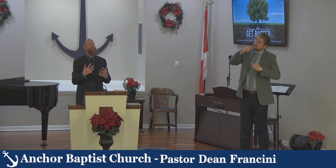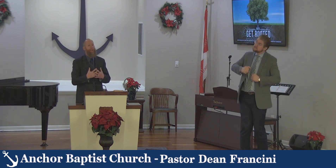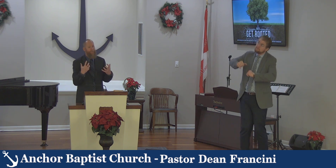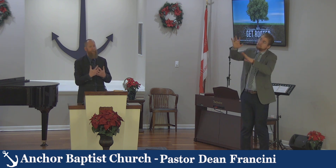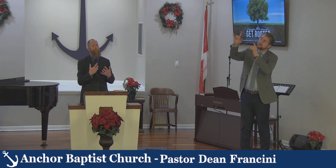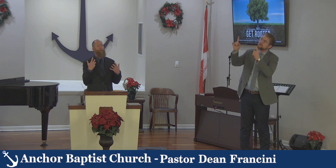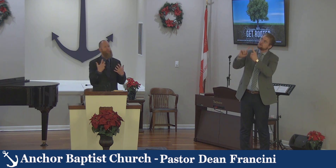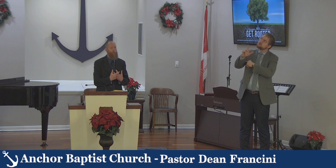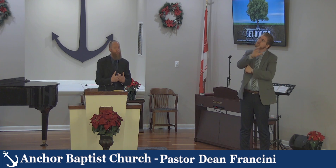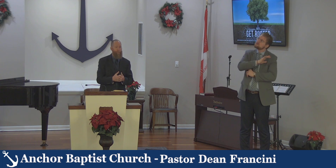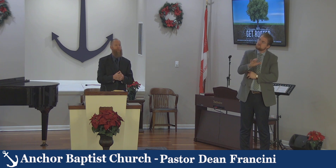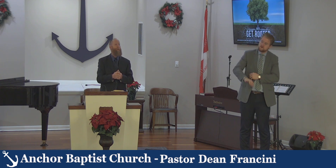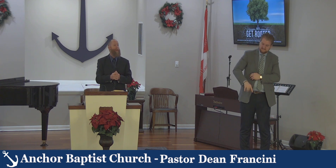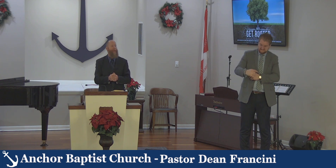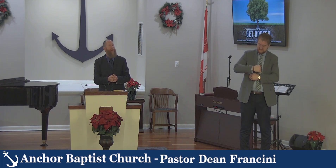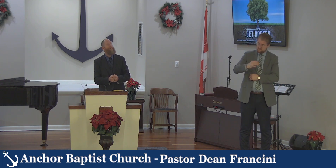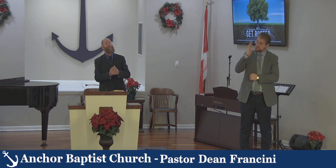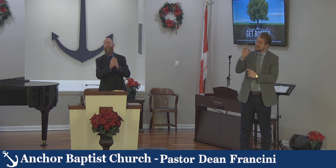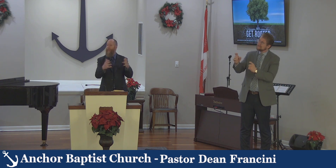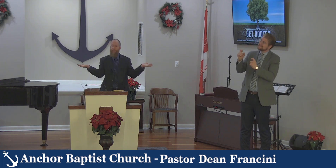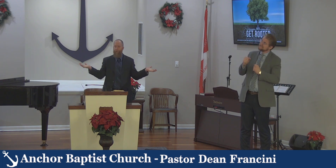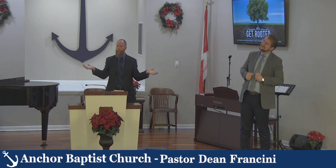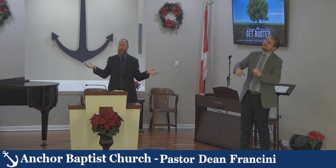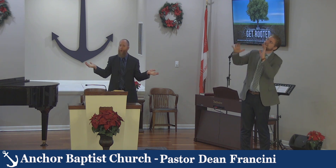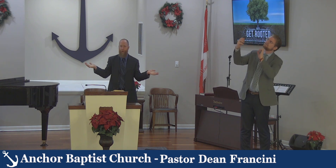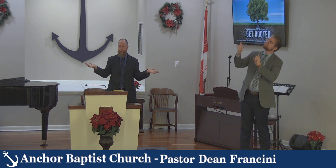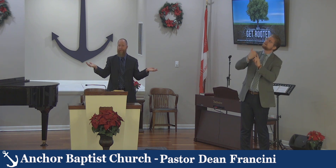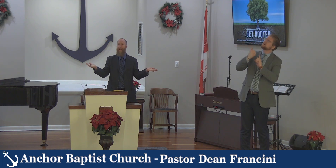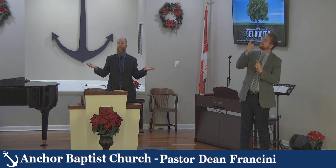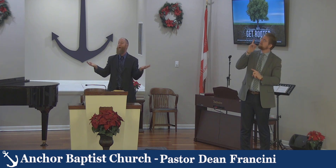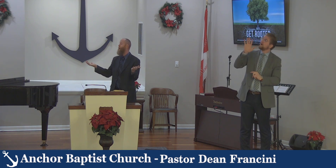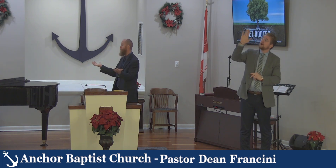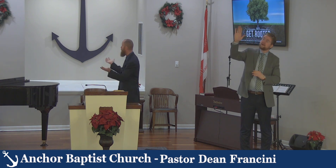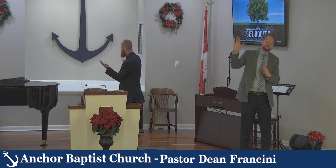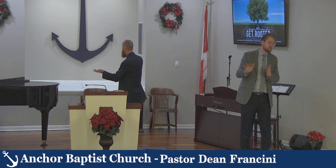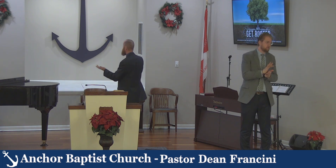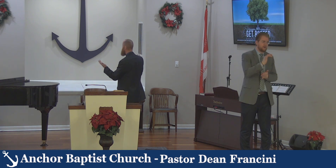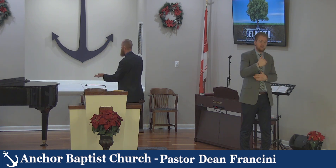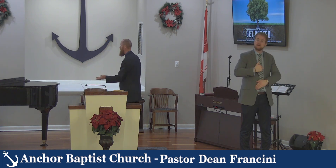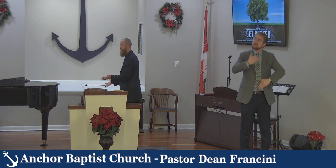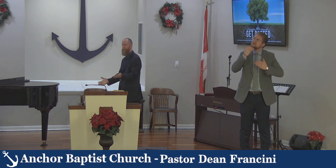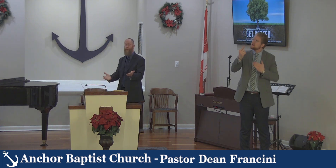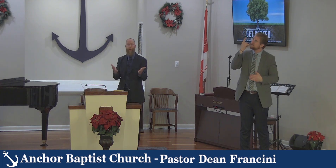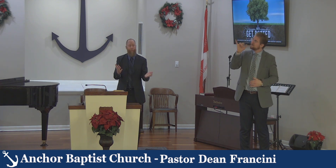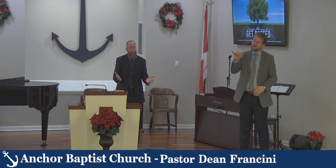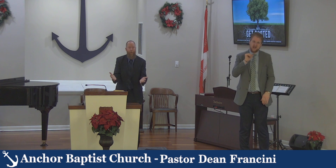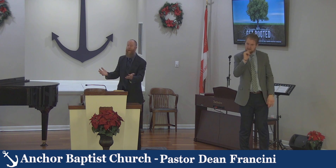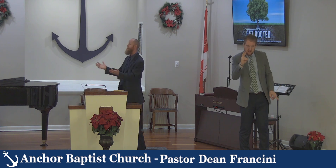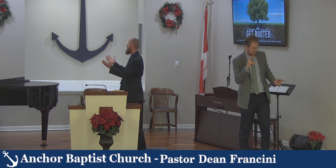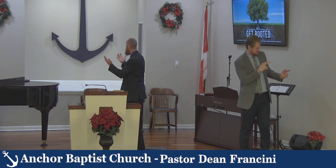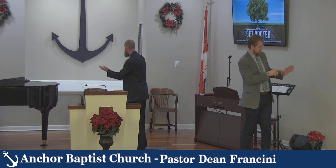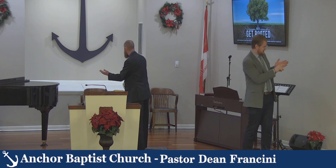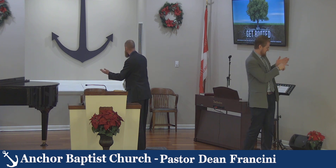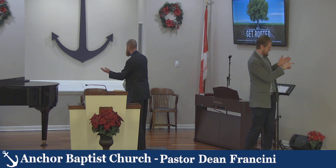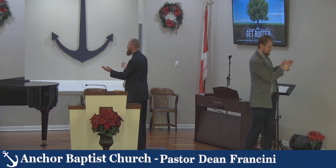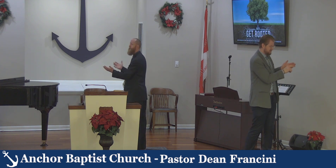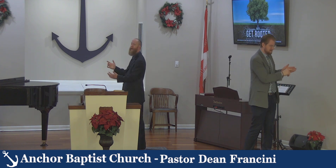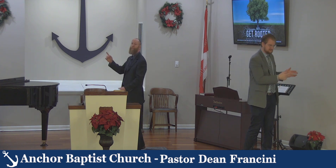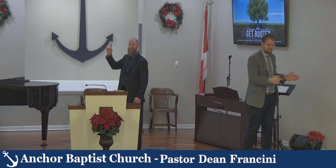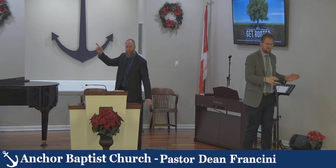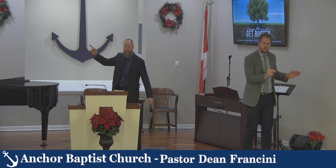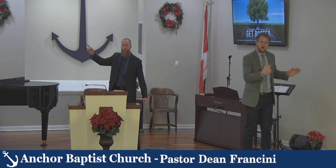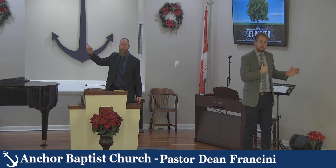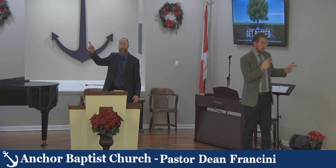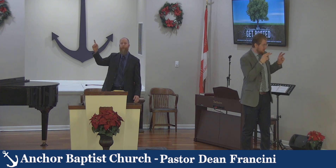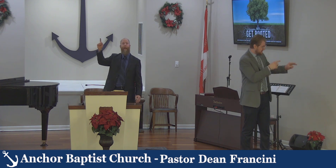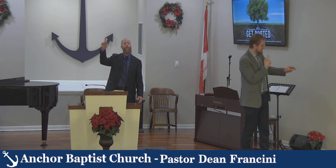give myself for His glory. And you know what? I'm going to be thankful about all of it. I'm not going to look back and be unthankful. You know what I'm going to do? I'm going to look back and say, well, God